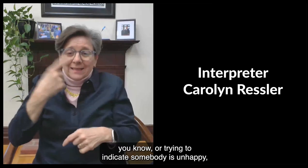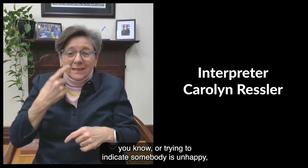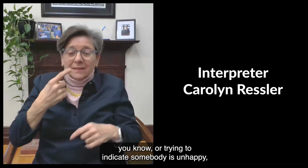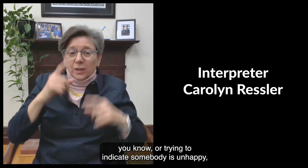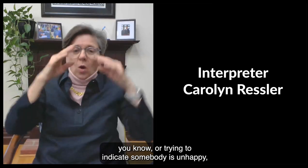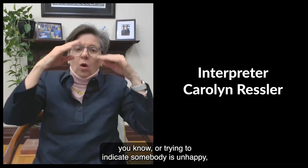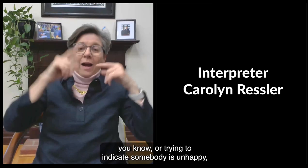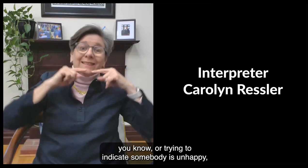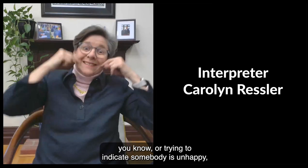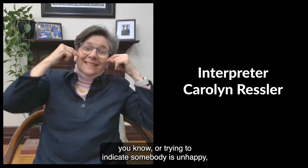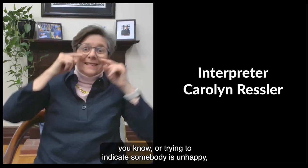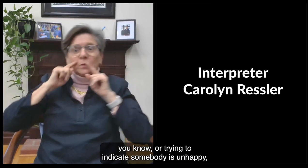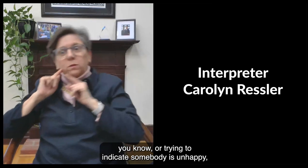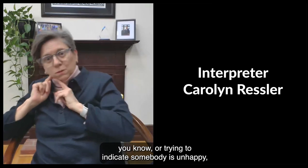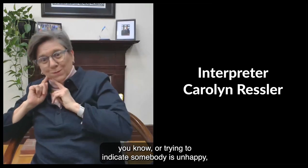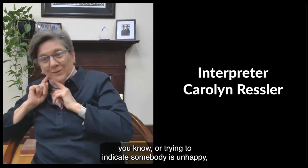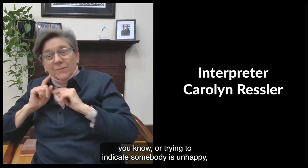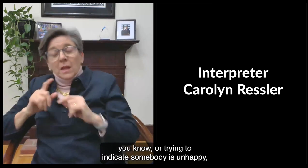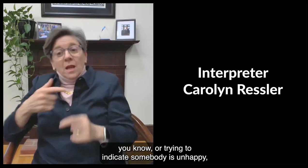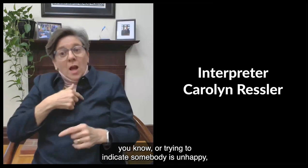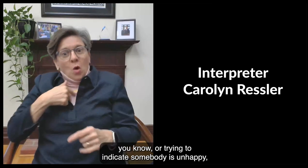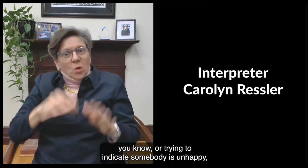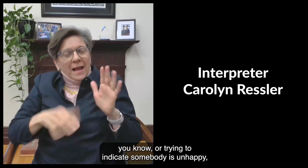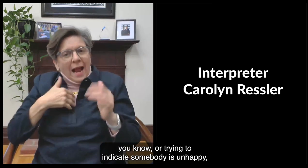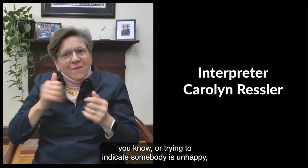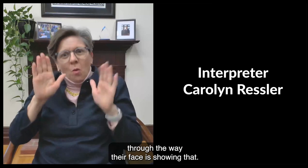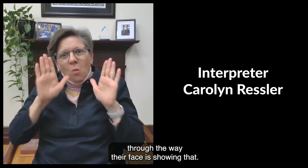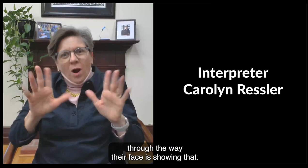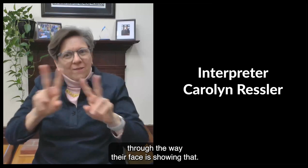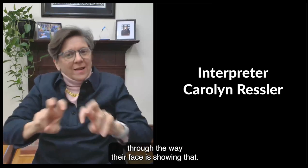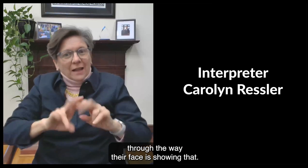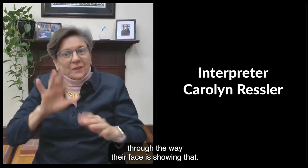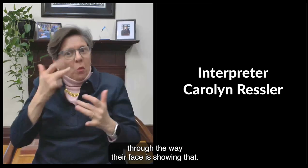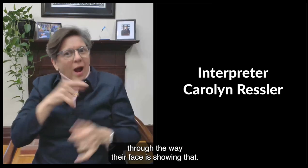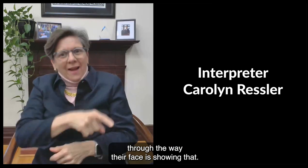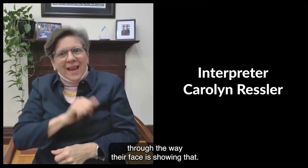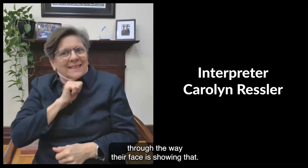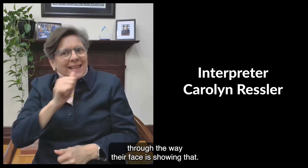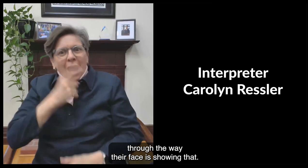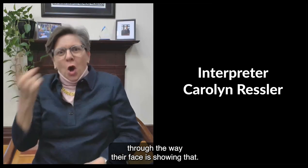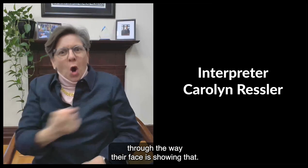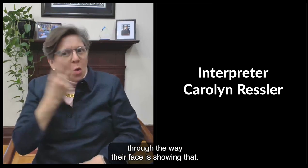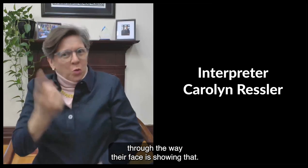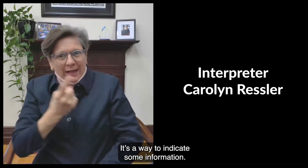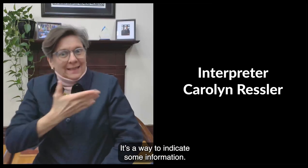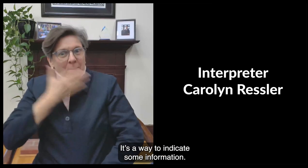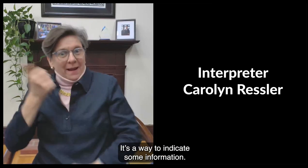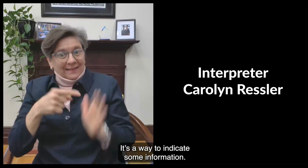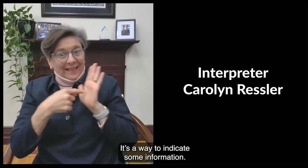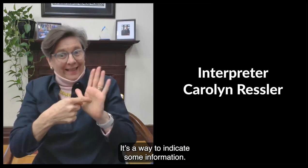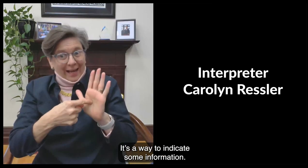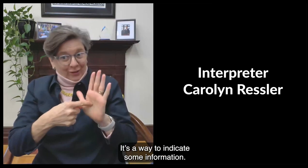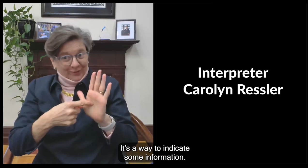So even just a smiling face, you know, or trying to indicate somebody is unhappy through the way their face is showing